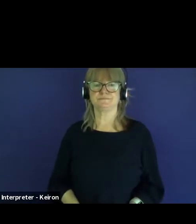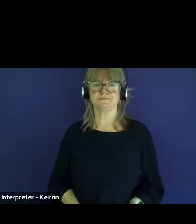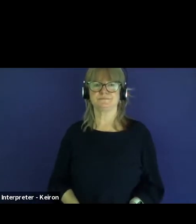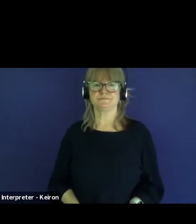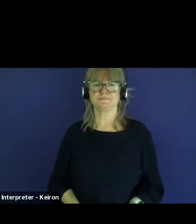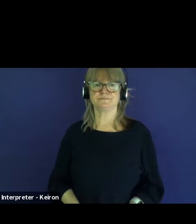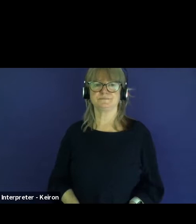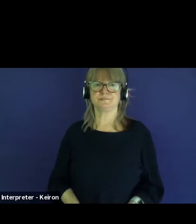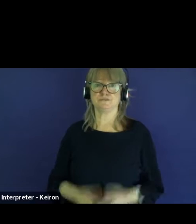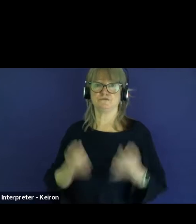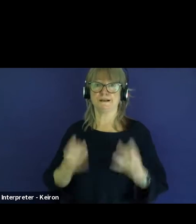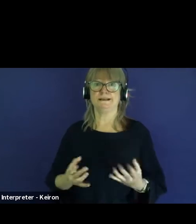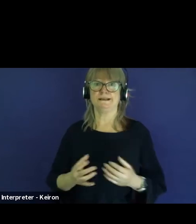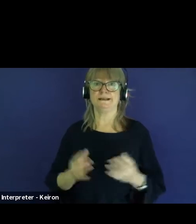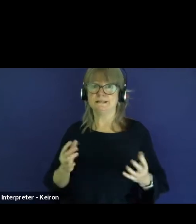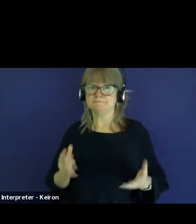Let's get ready.